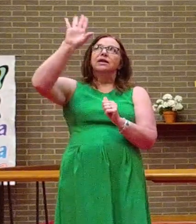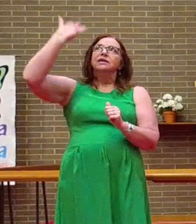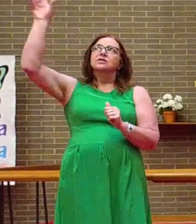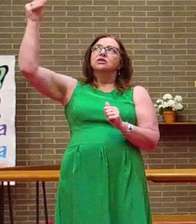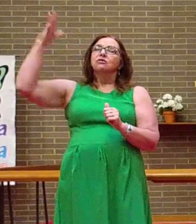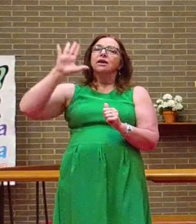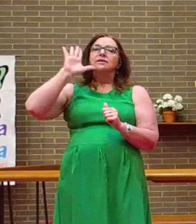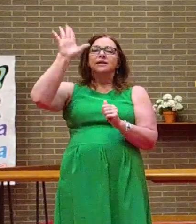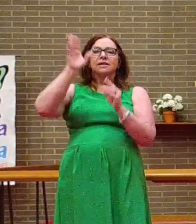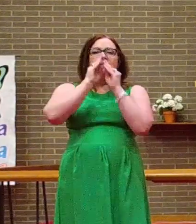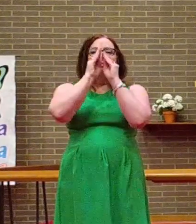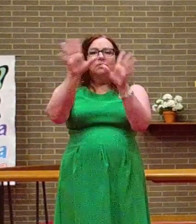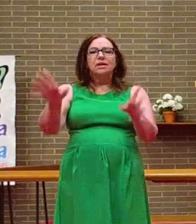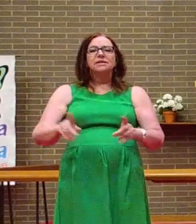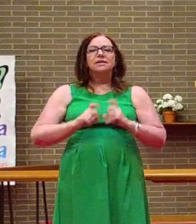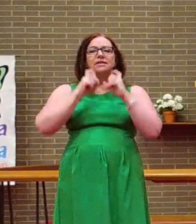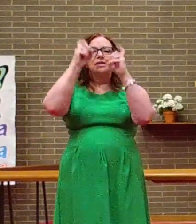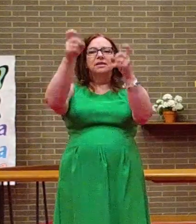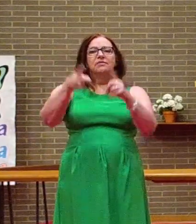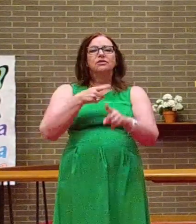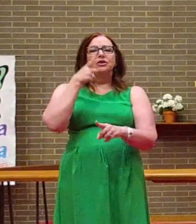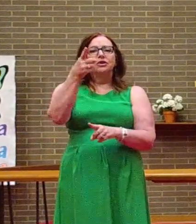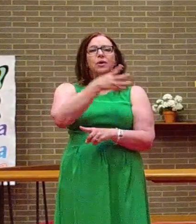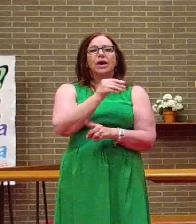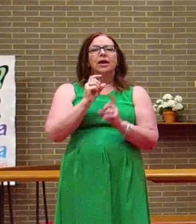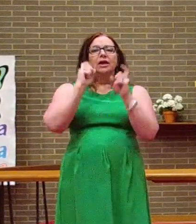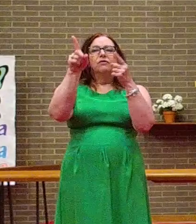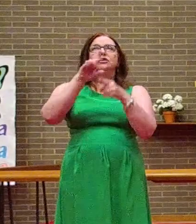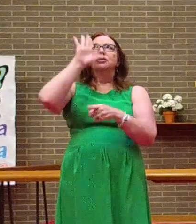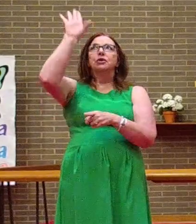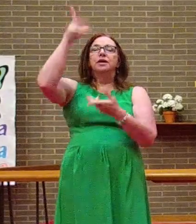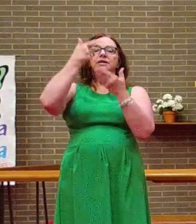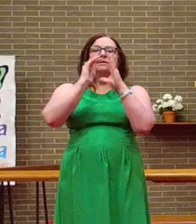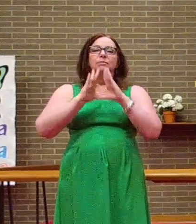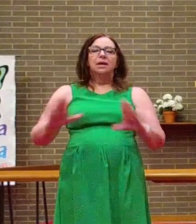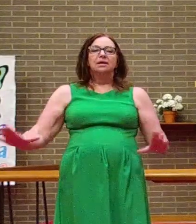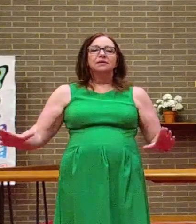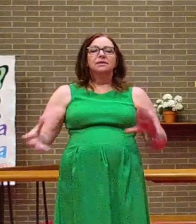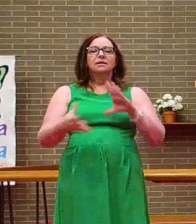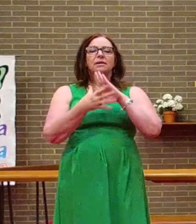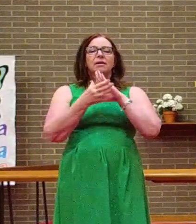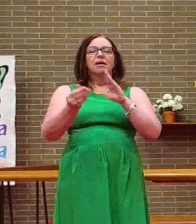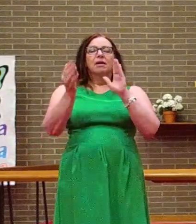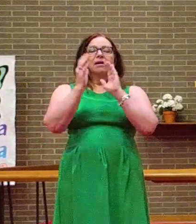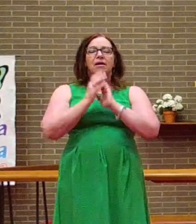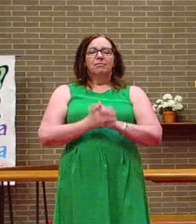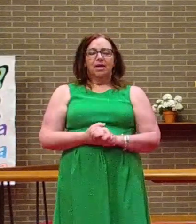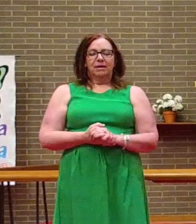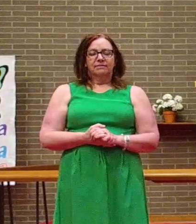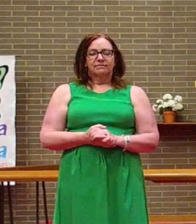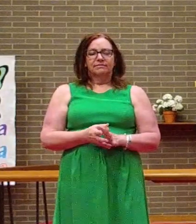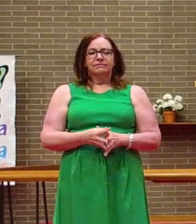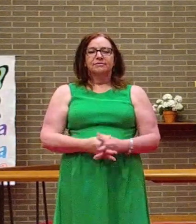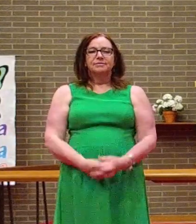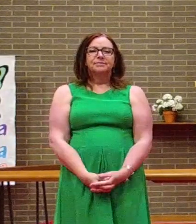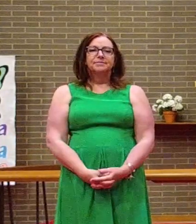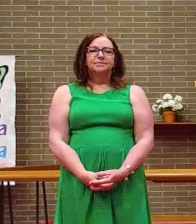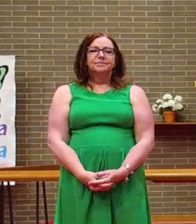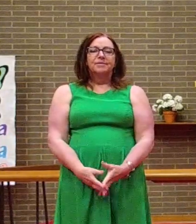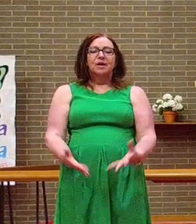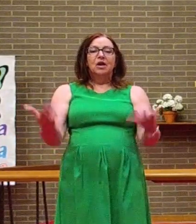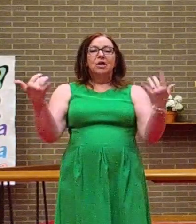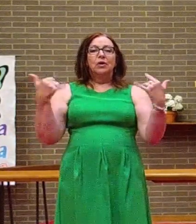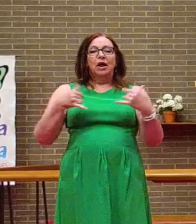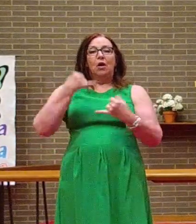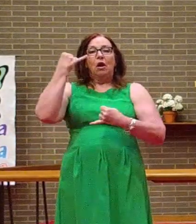his countenance upon you and give you his peace. Amen. We sing